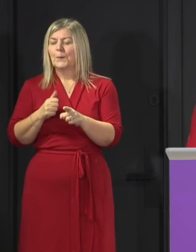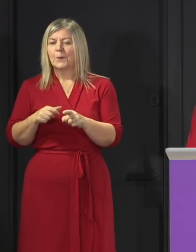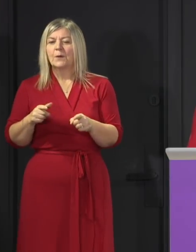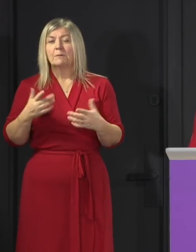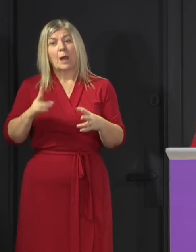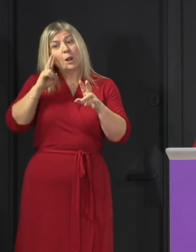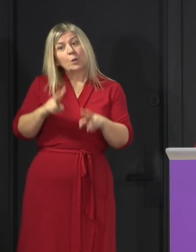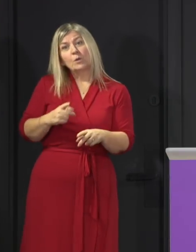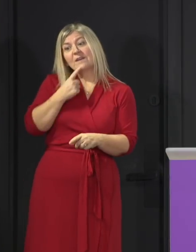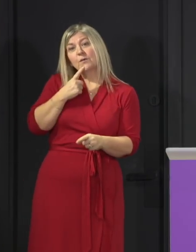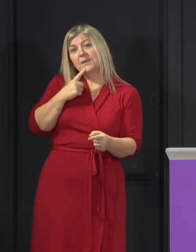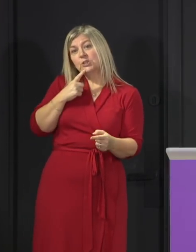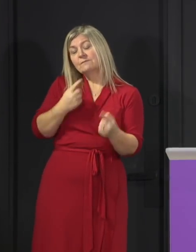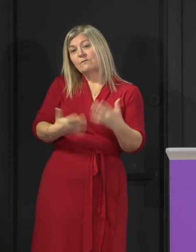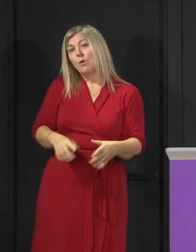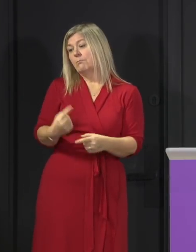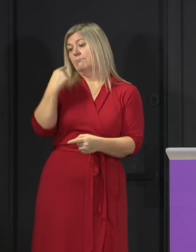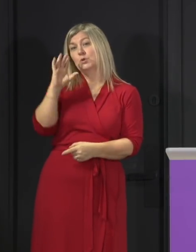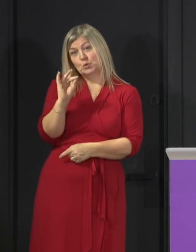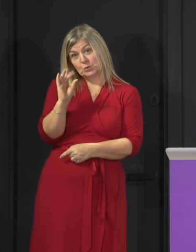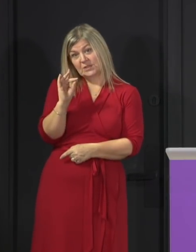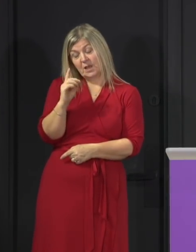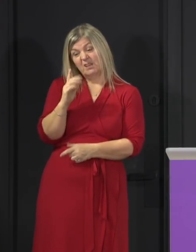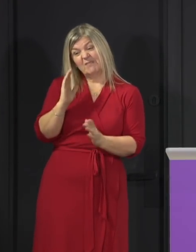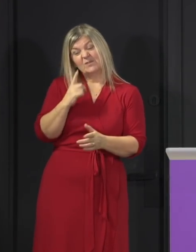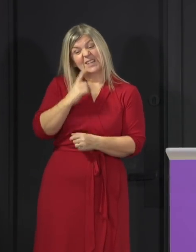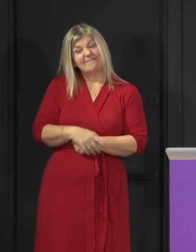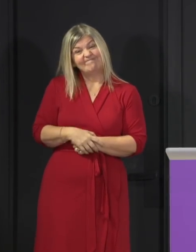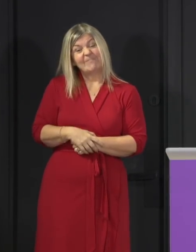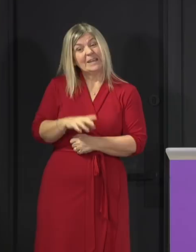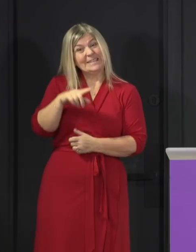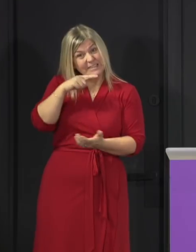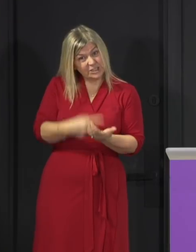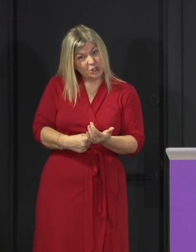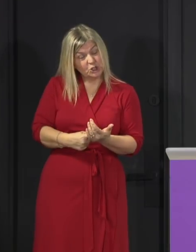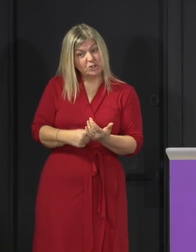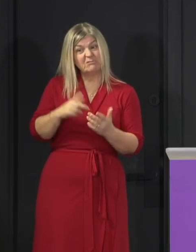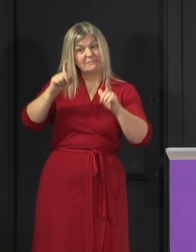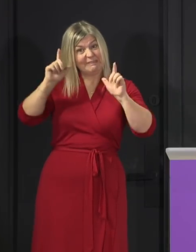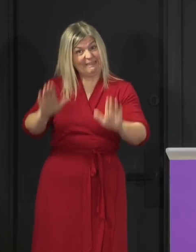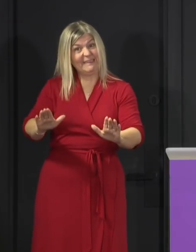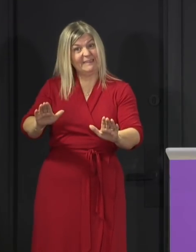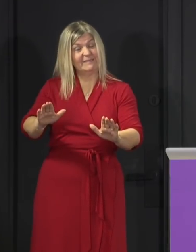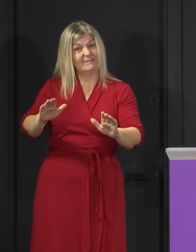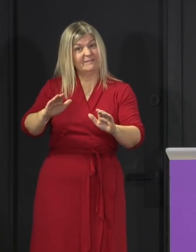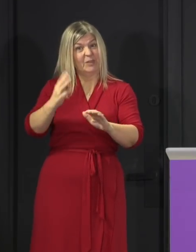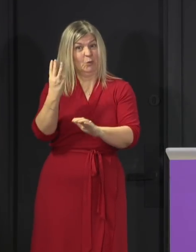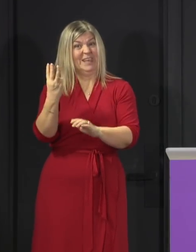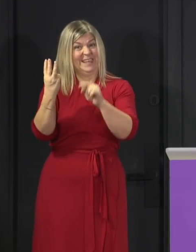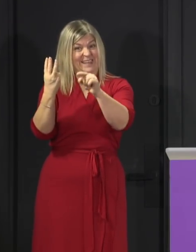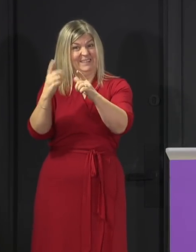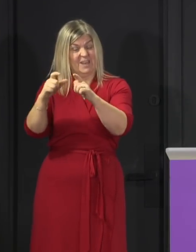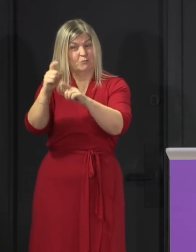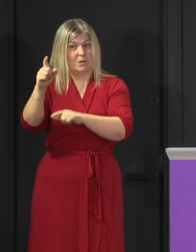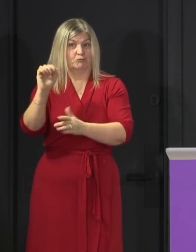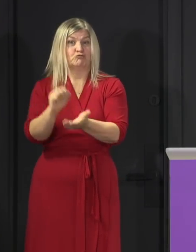Tuesday, then I have to conclude that the decision we took last Tuesday not to take Edinburgh down a level was actually the right one.